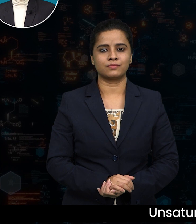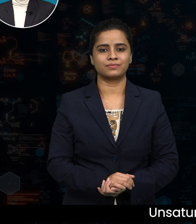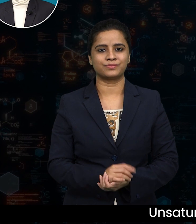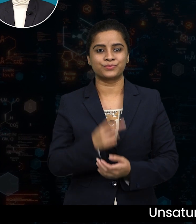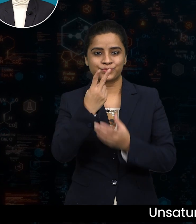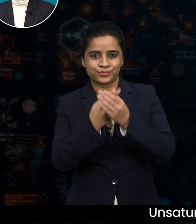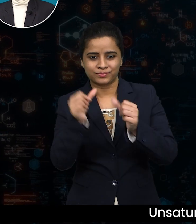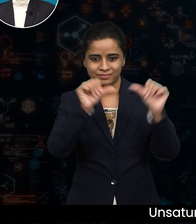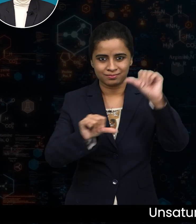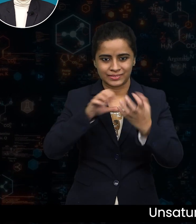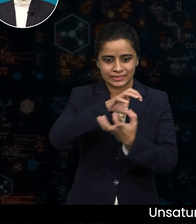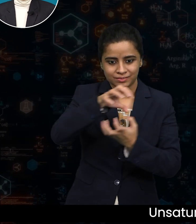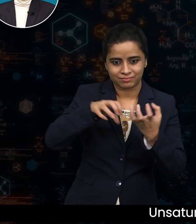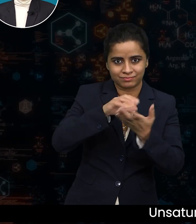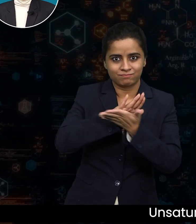Unsaturated hydrocarbon.